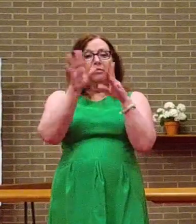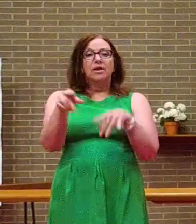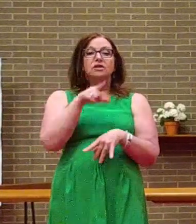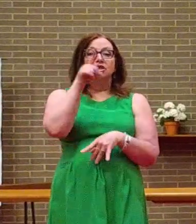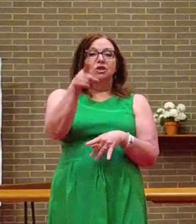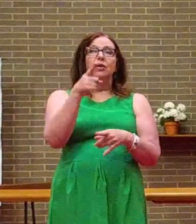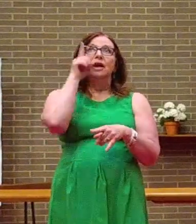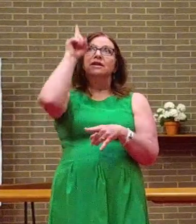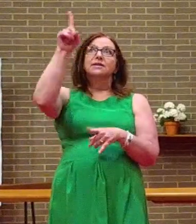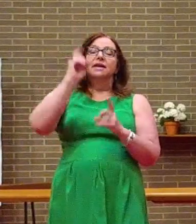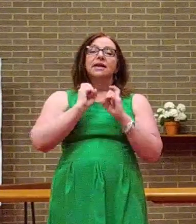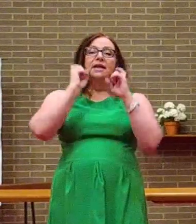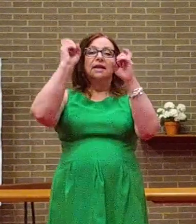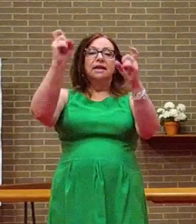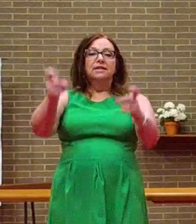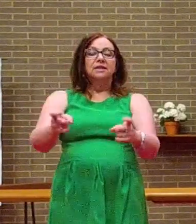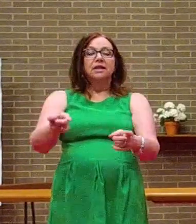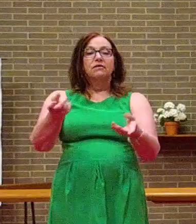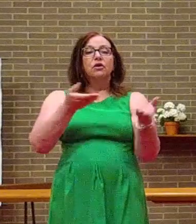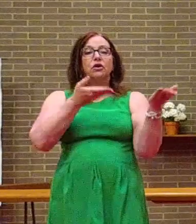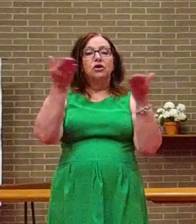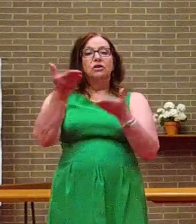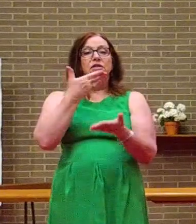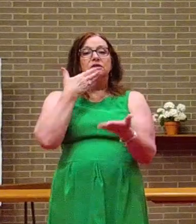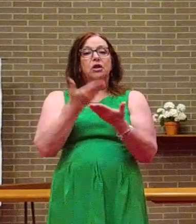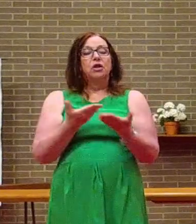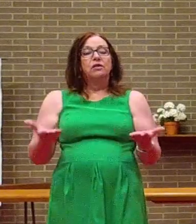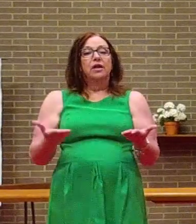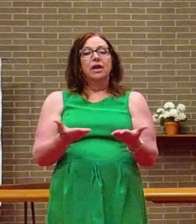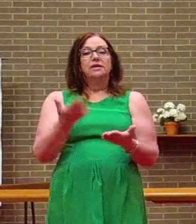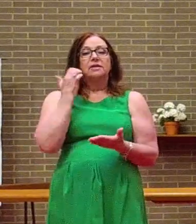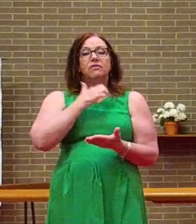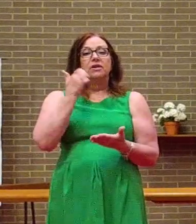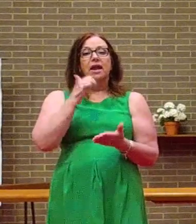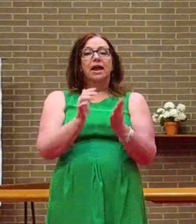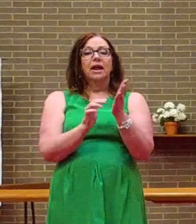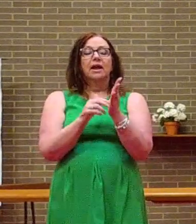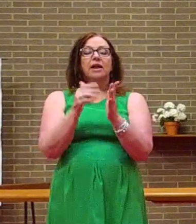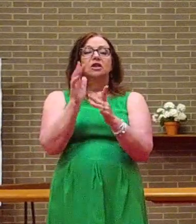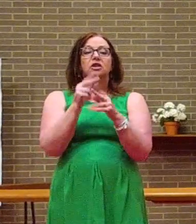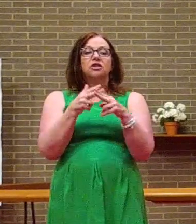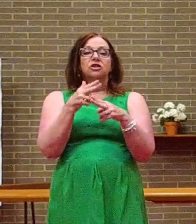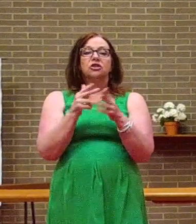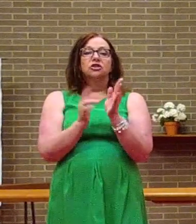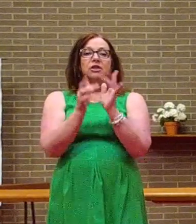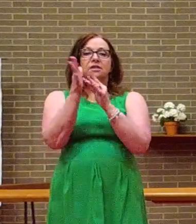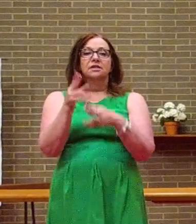delivers the goods on a daily basis. In Jesus' name, amen.